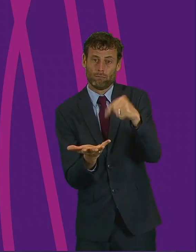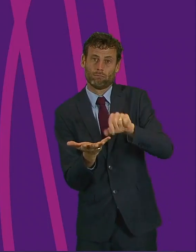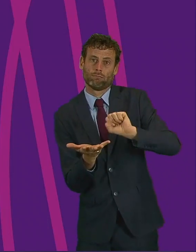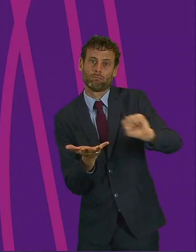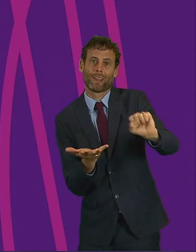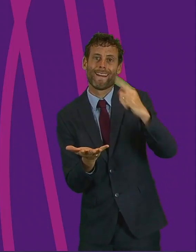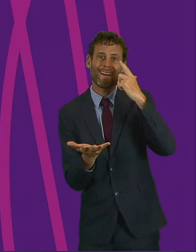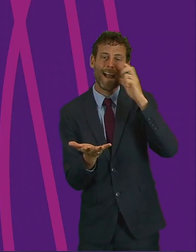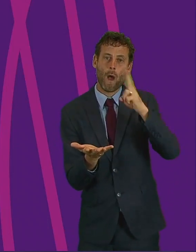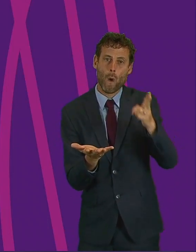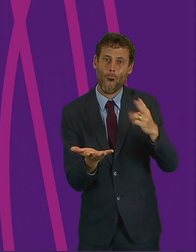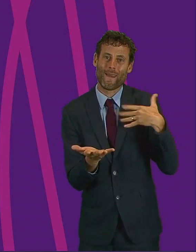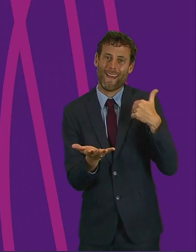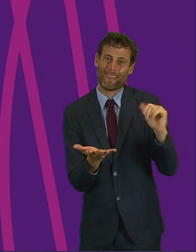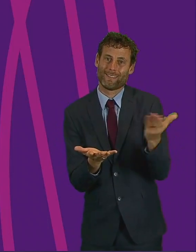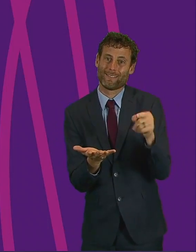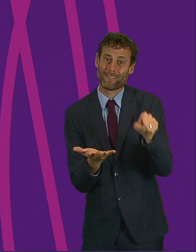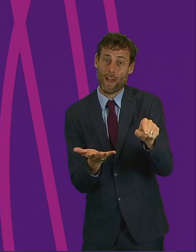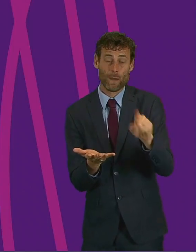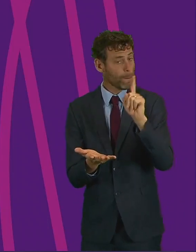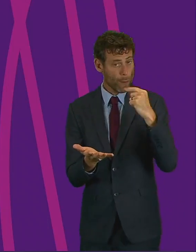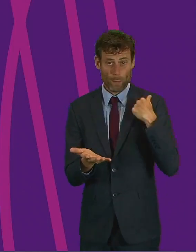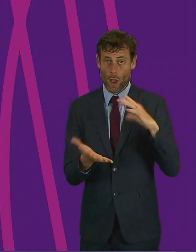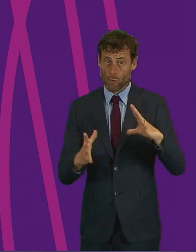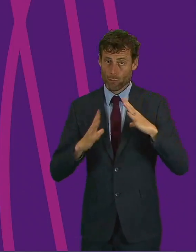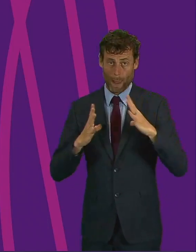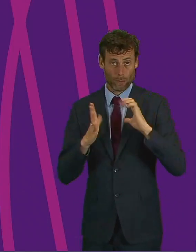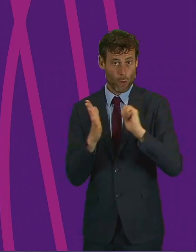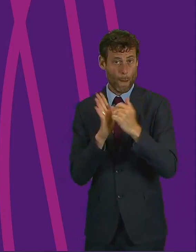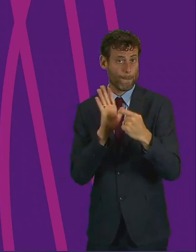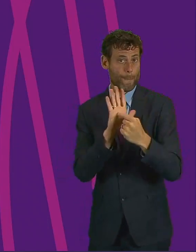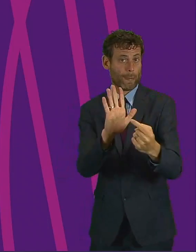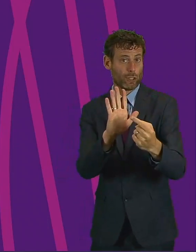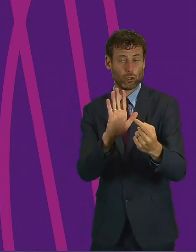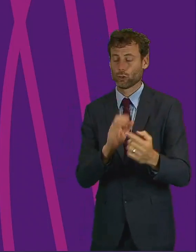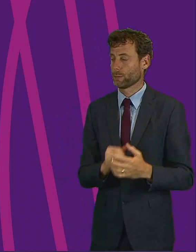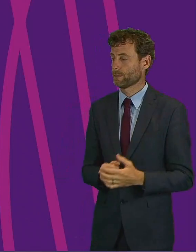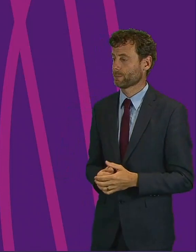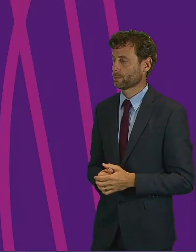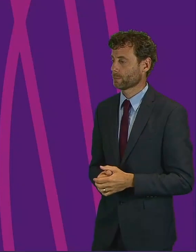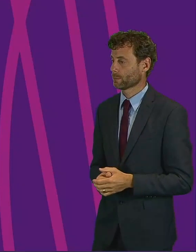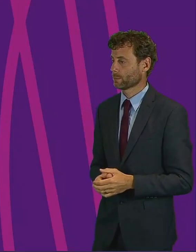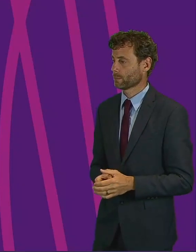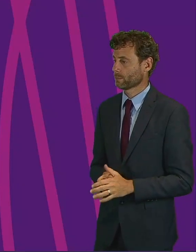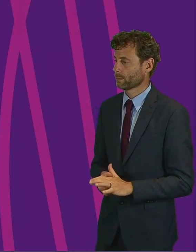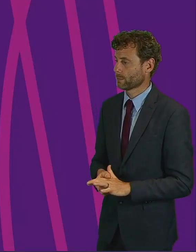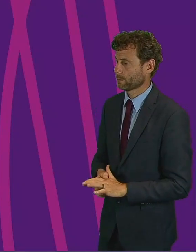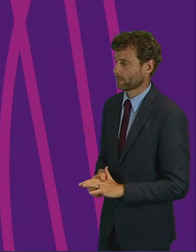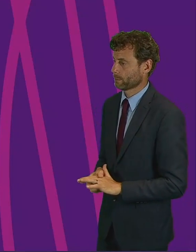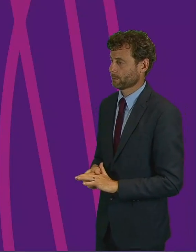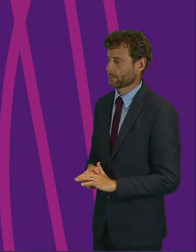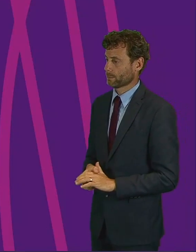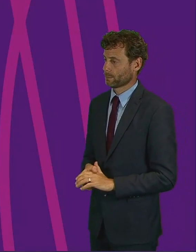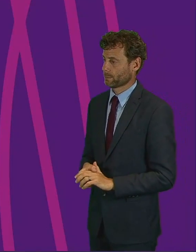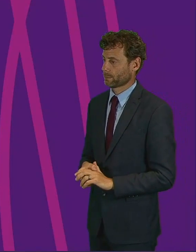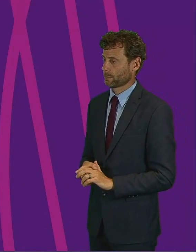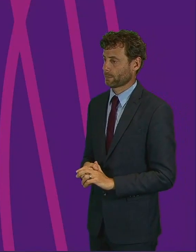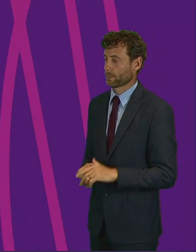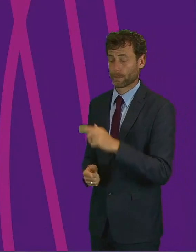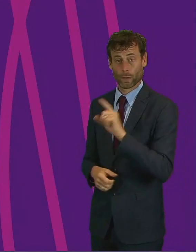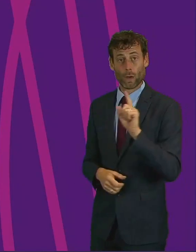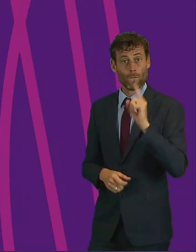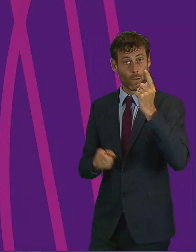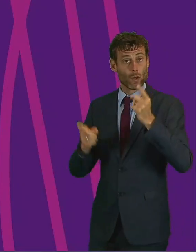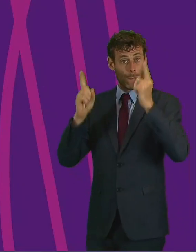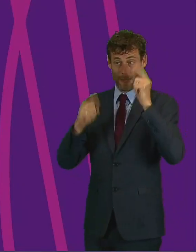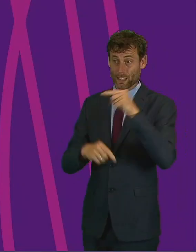form that we want all the data we publish to be. Richard Leonard. Presiding Officer, I don't doubt that the First Minister